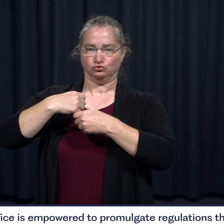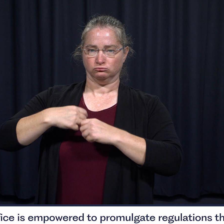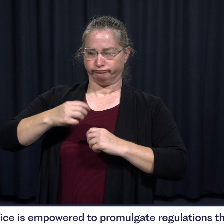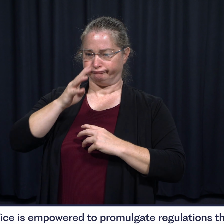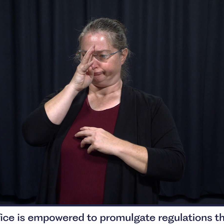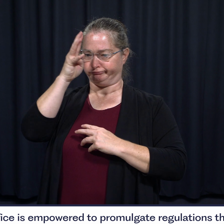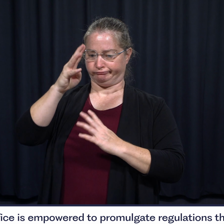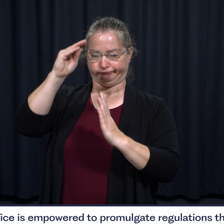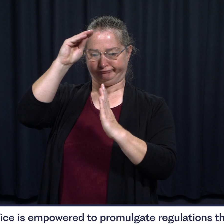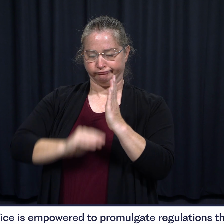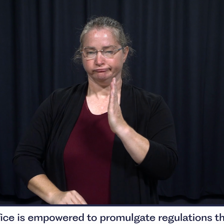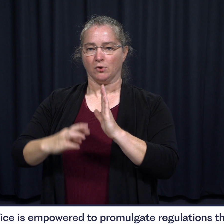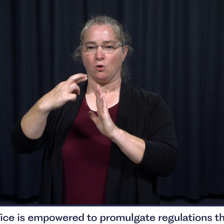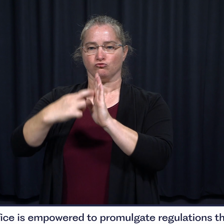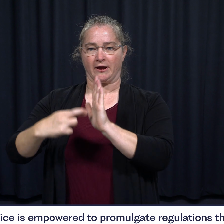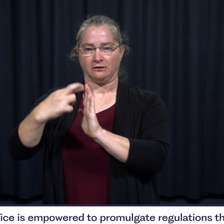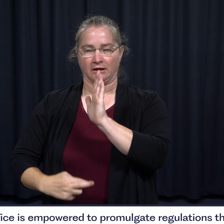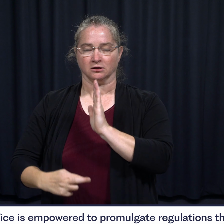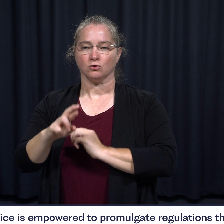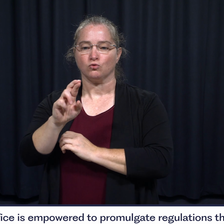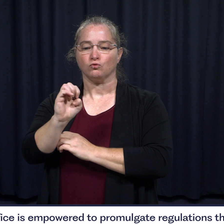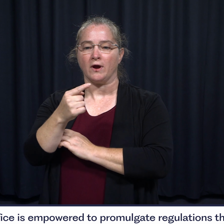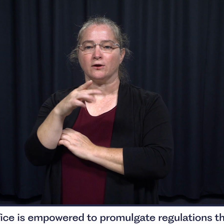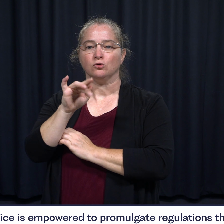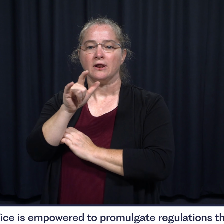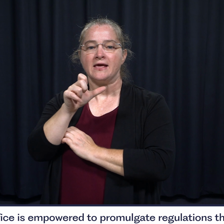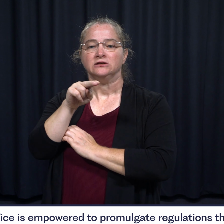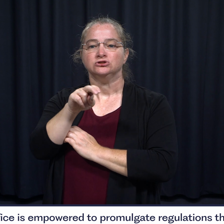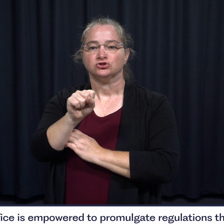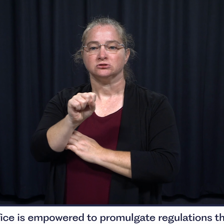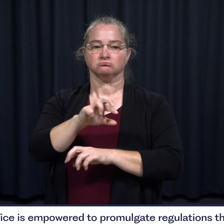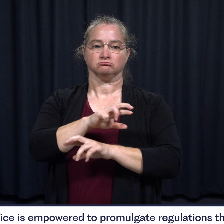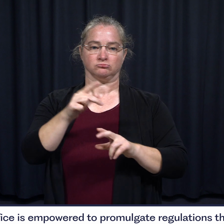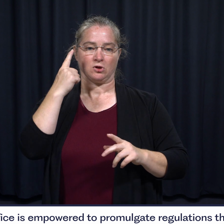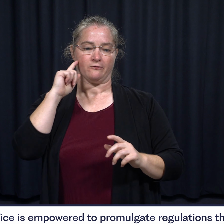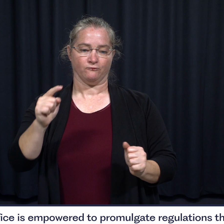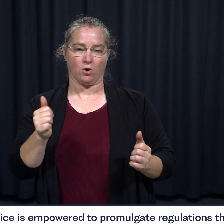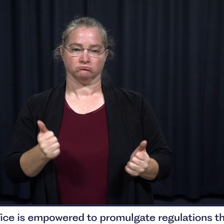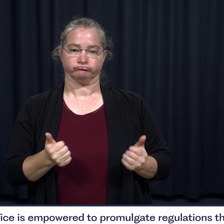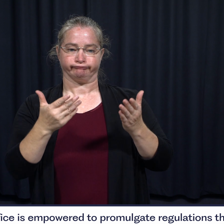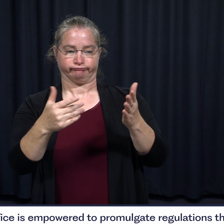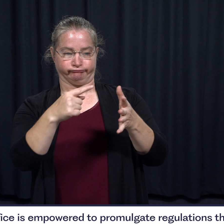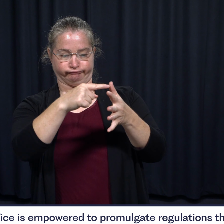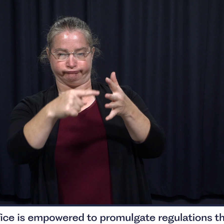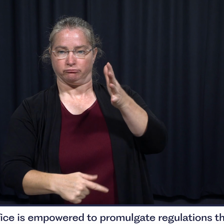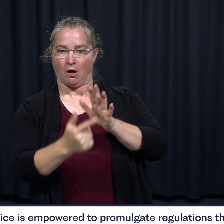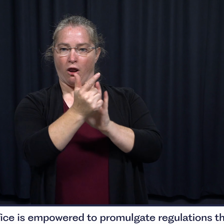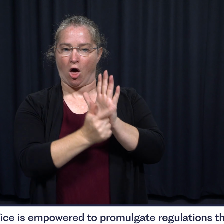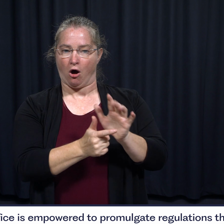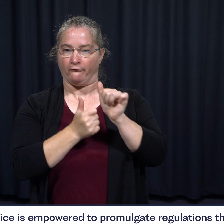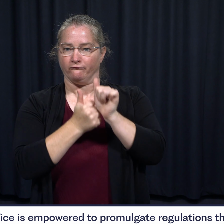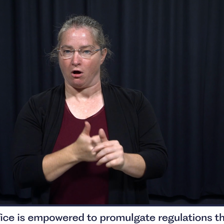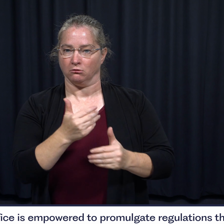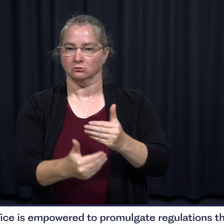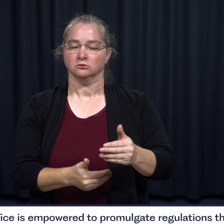out the Act's provisions. Pennsylvania Statutes, Title 63, Section